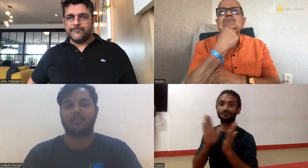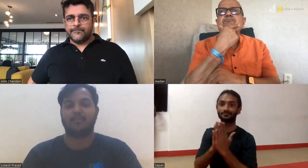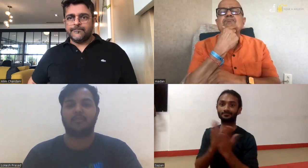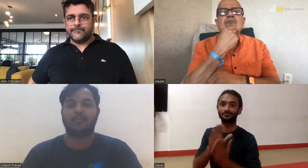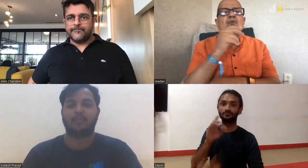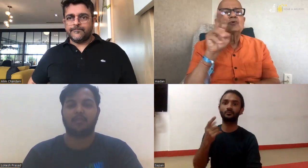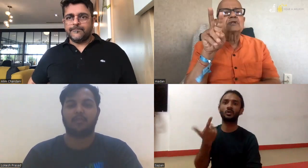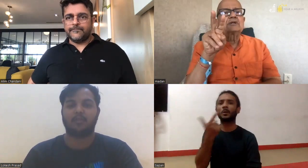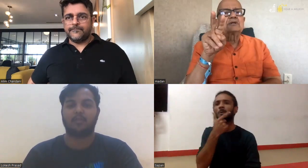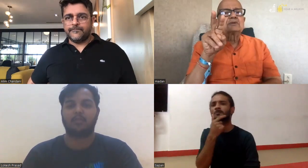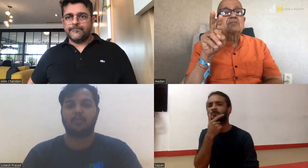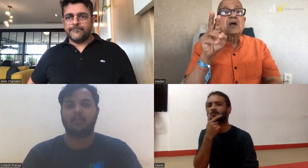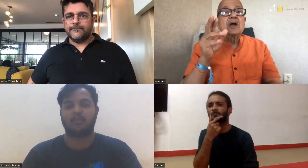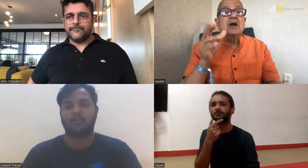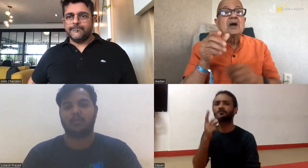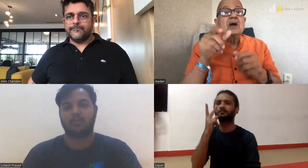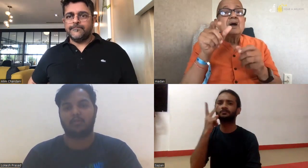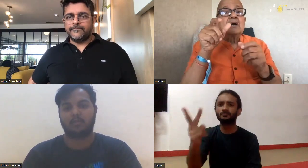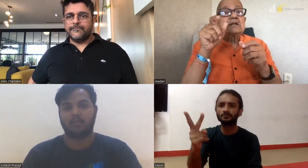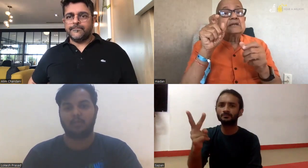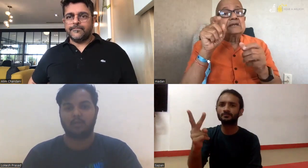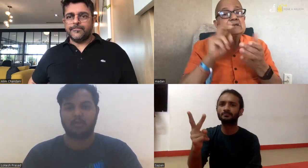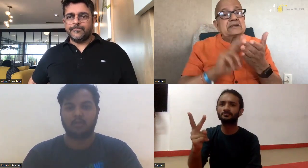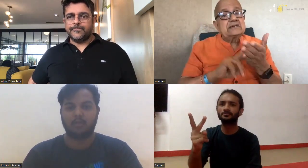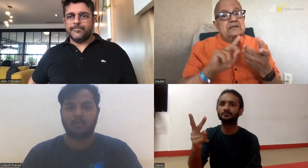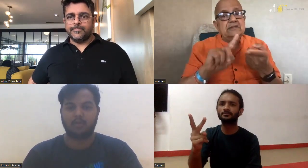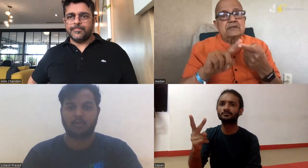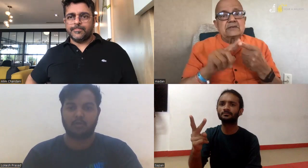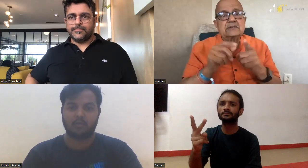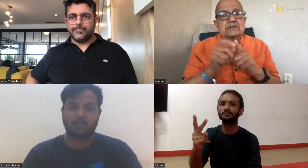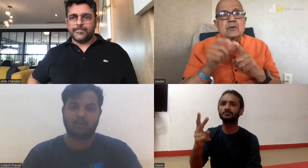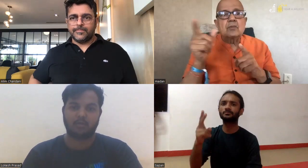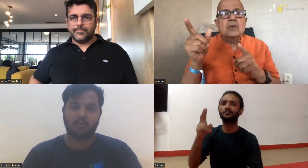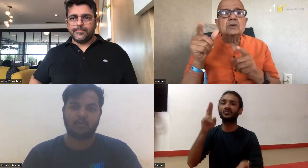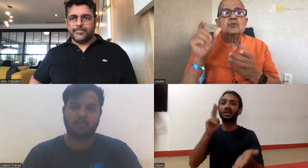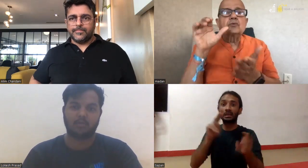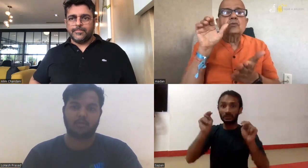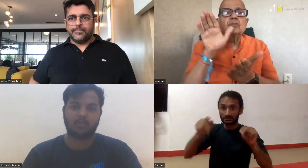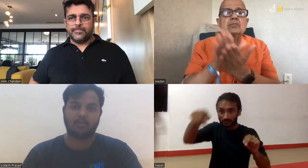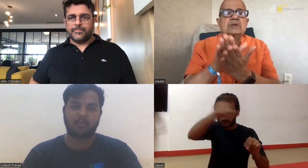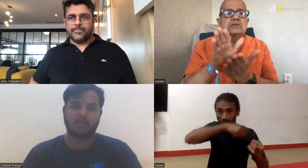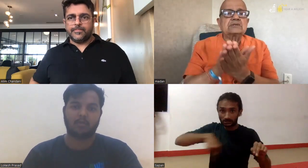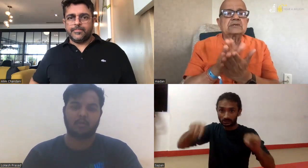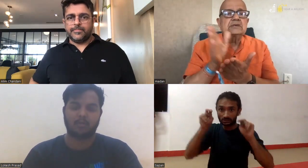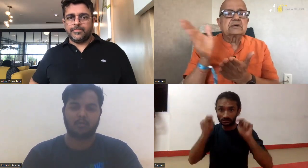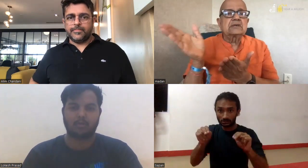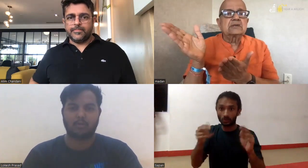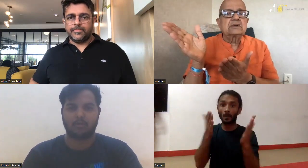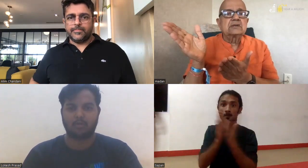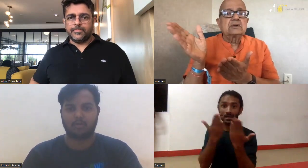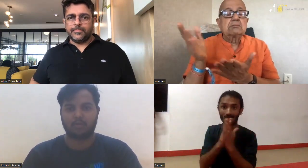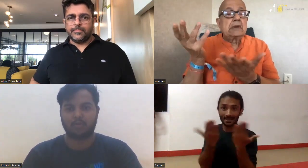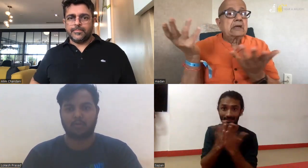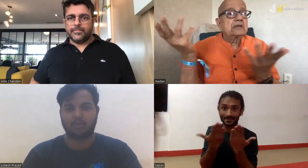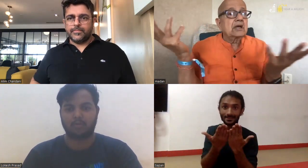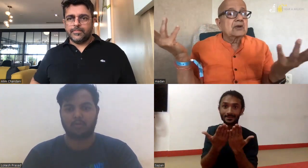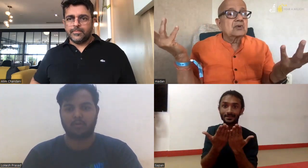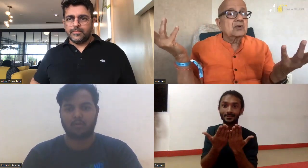that it's all oral. And I explained them, that why ISL is needed, etc. I spoke